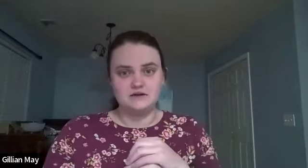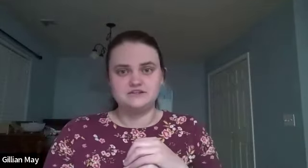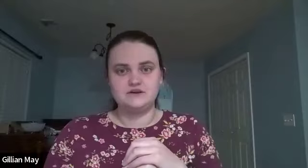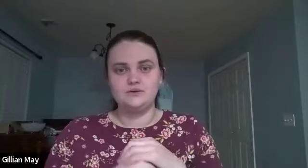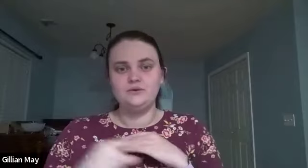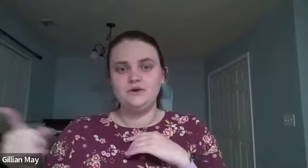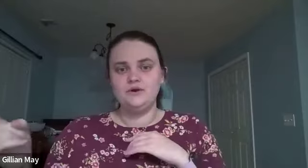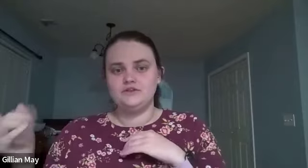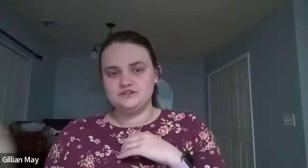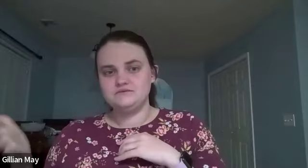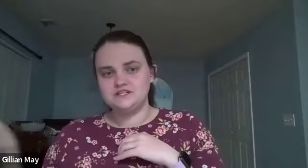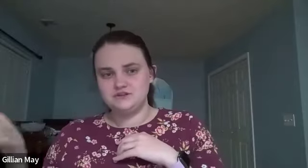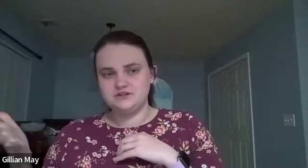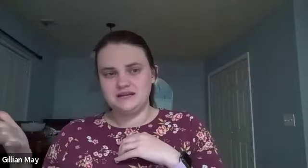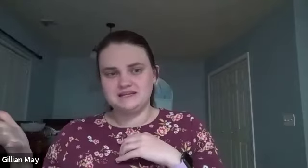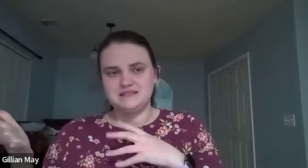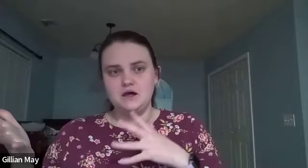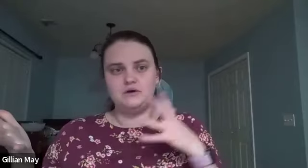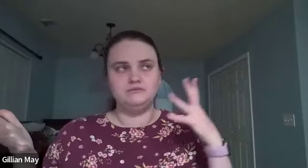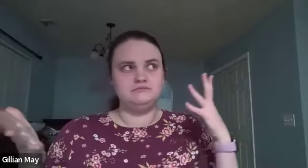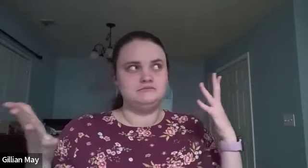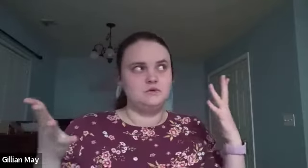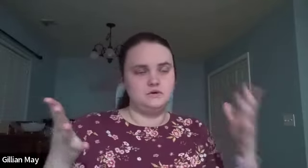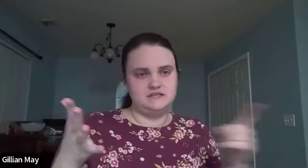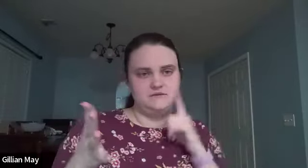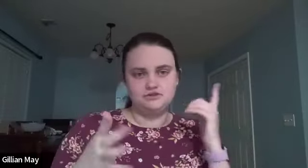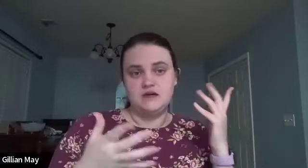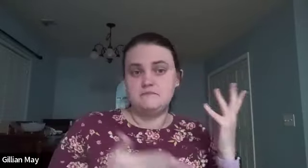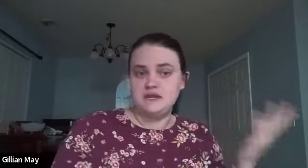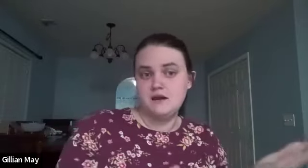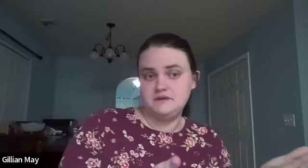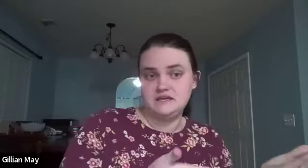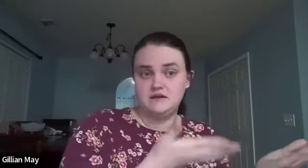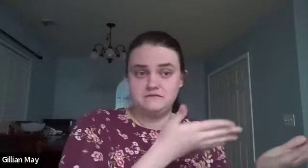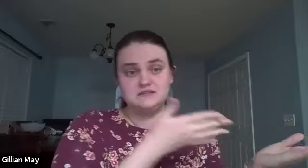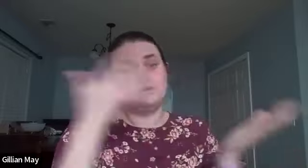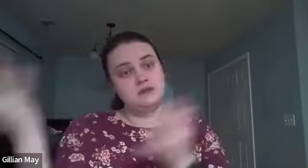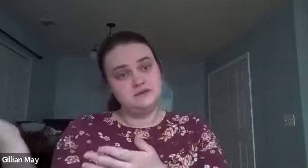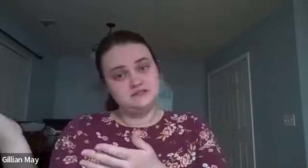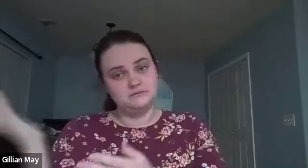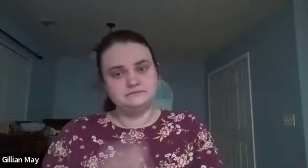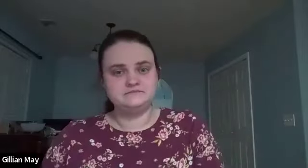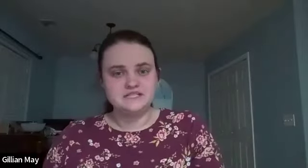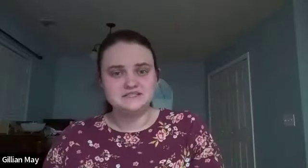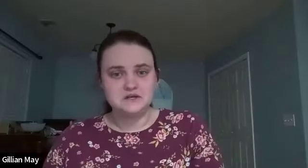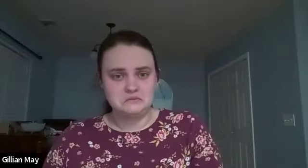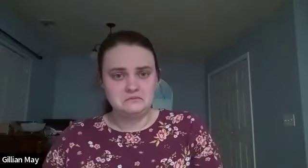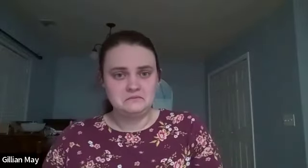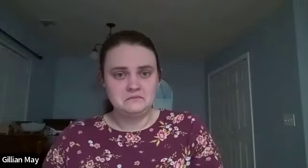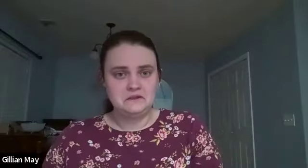And so there are certain things you could do in ASL or in deaf culture that may not be offensive, or may be so. So,